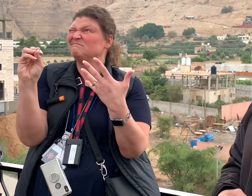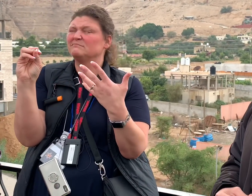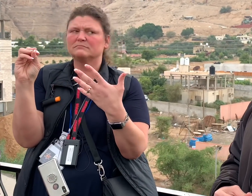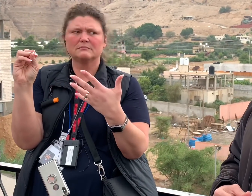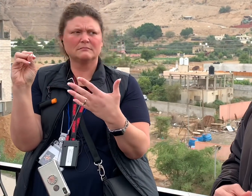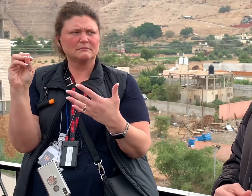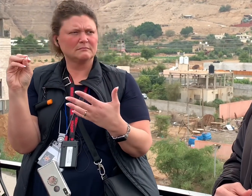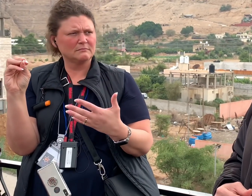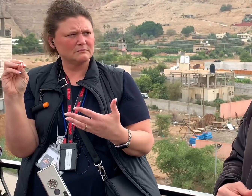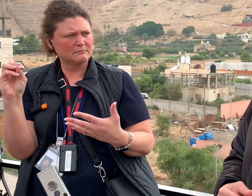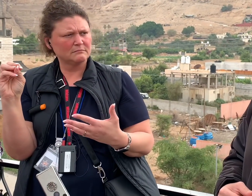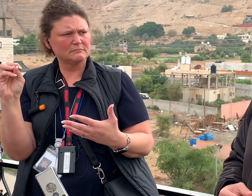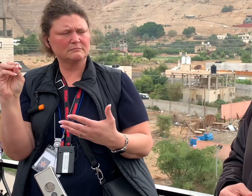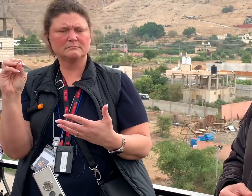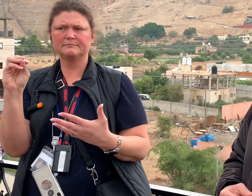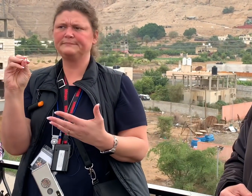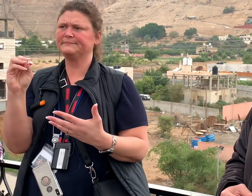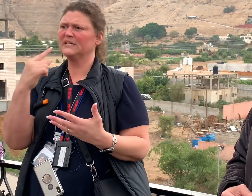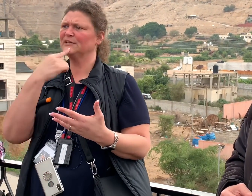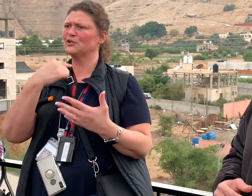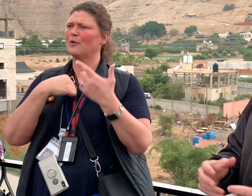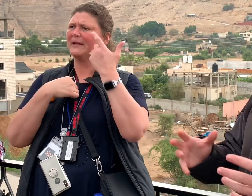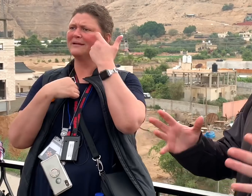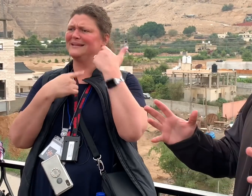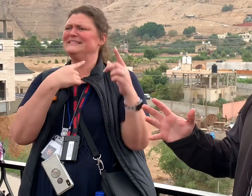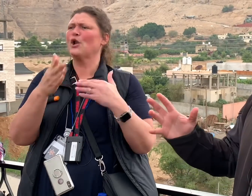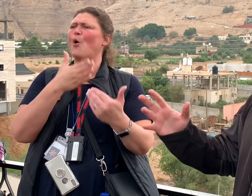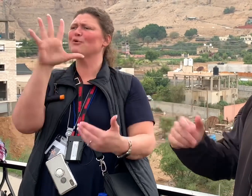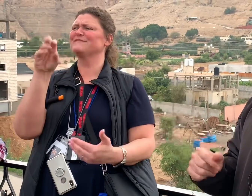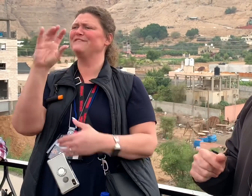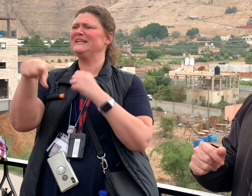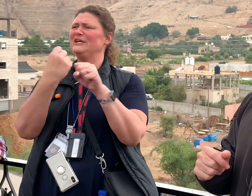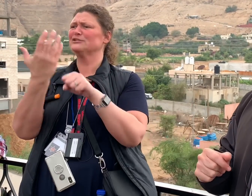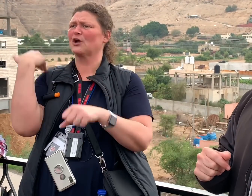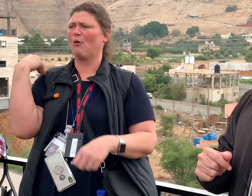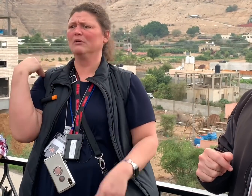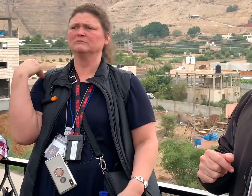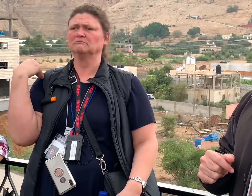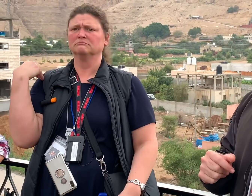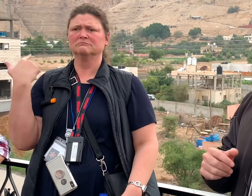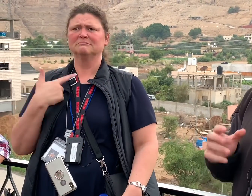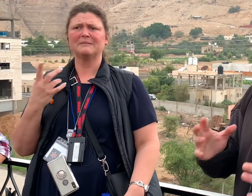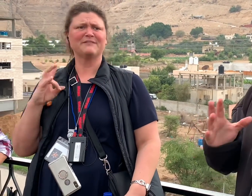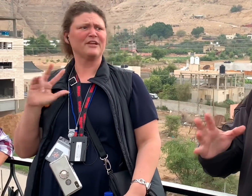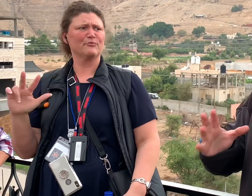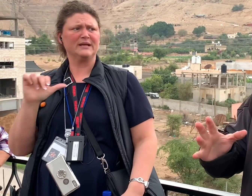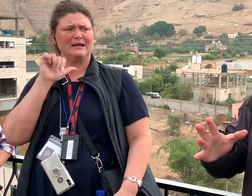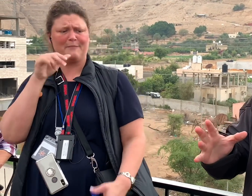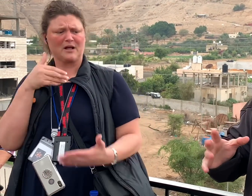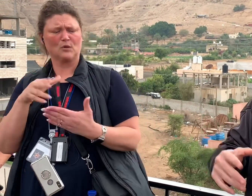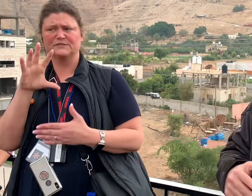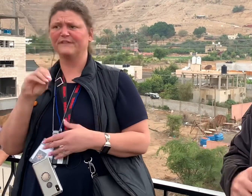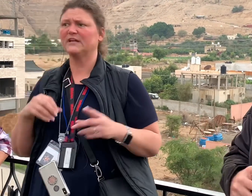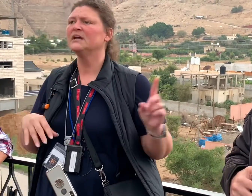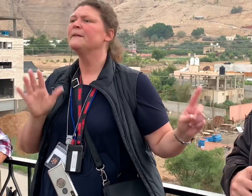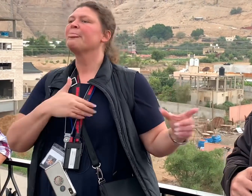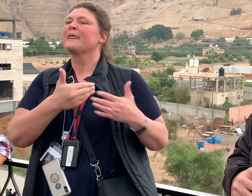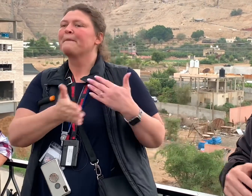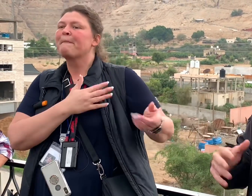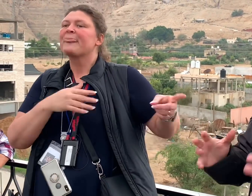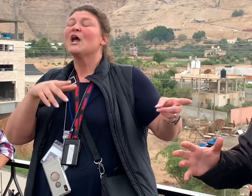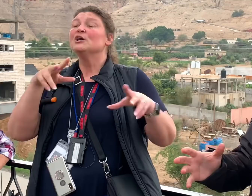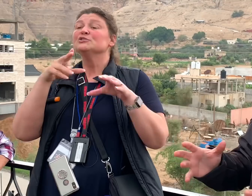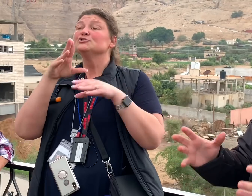ago. And he told me he used to send his employees with their trucks to